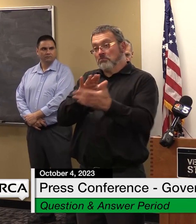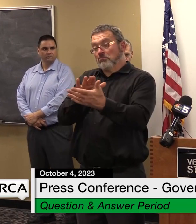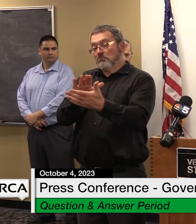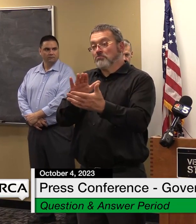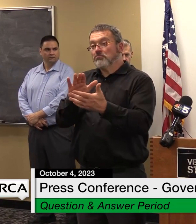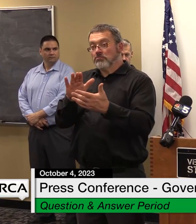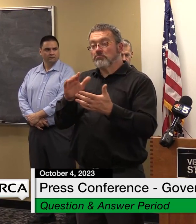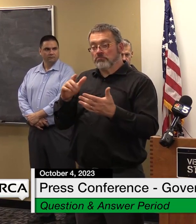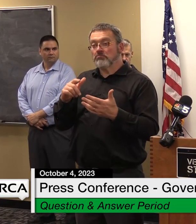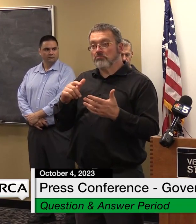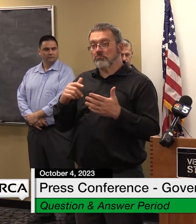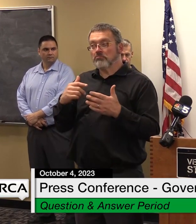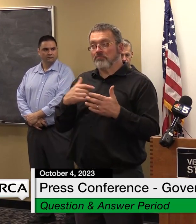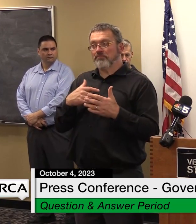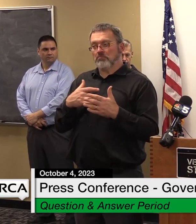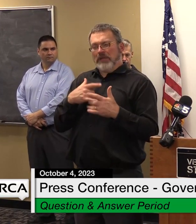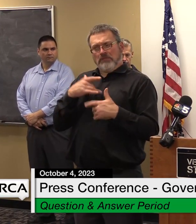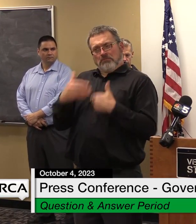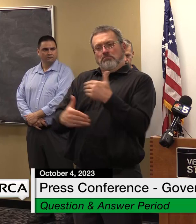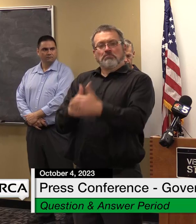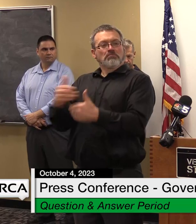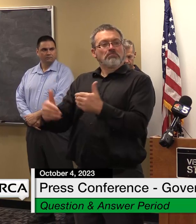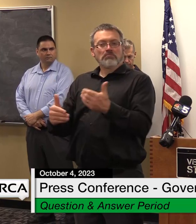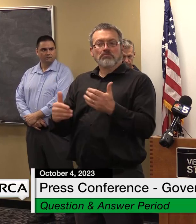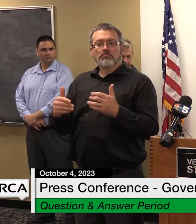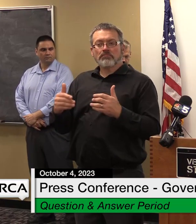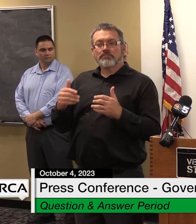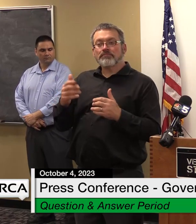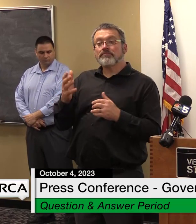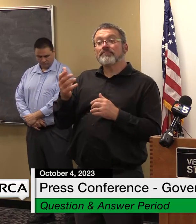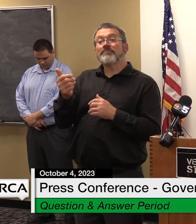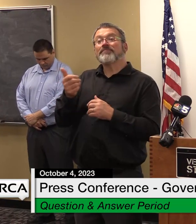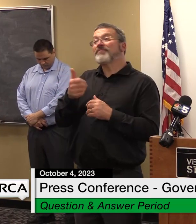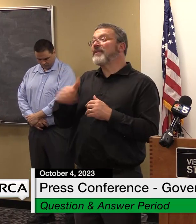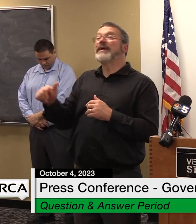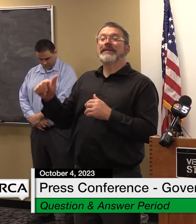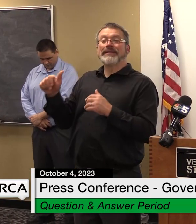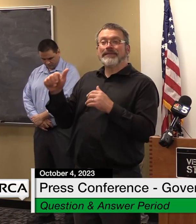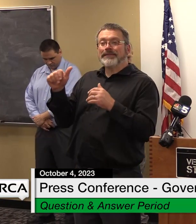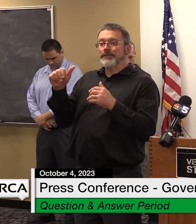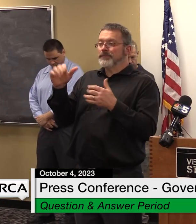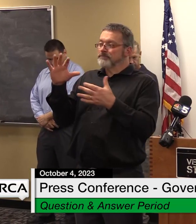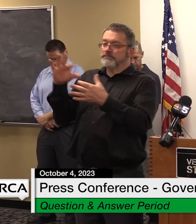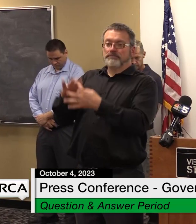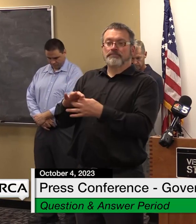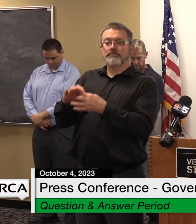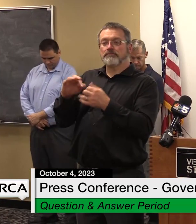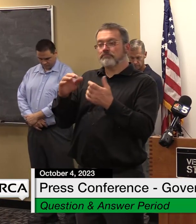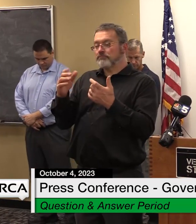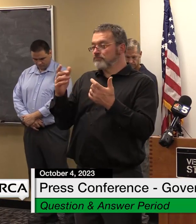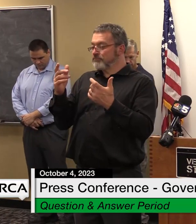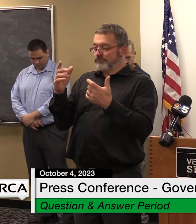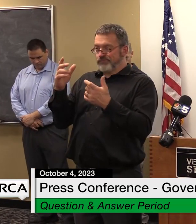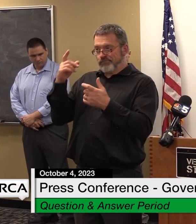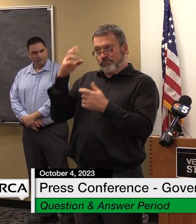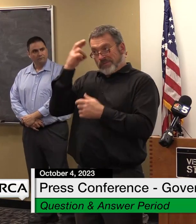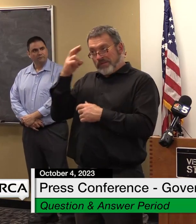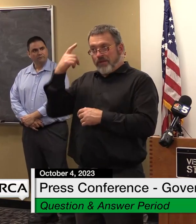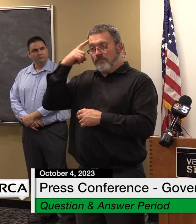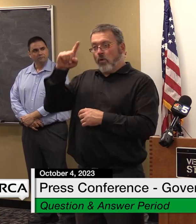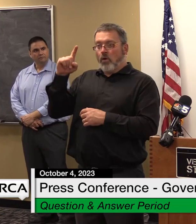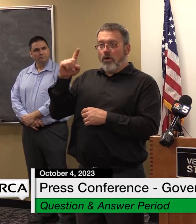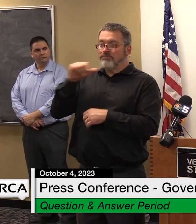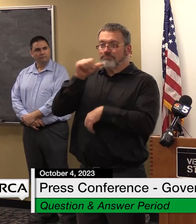do with any type of unemployment activity. If you get laid off from your